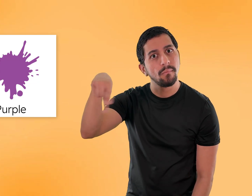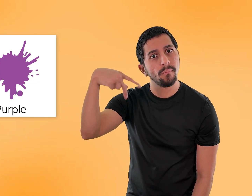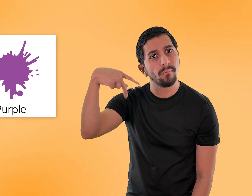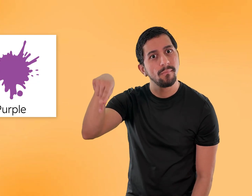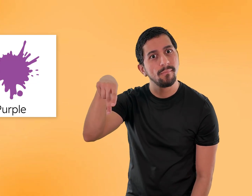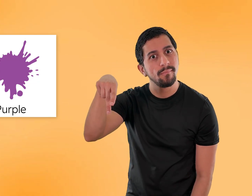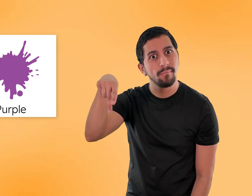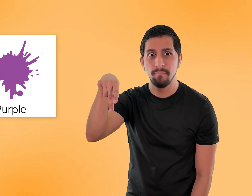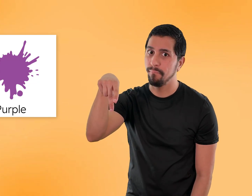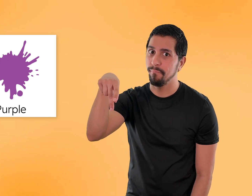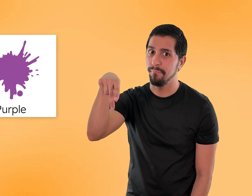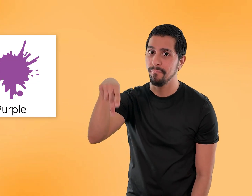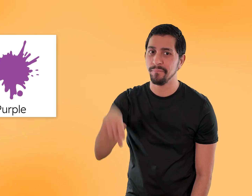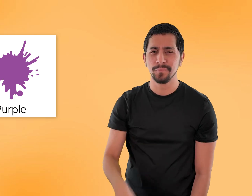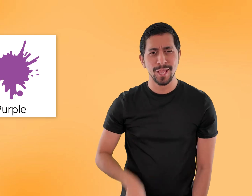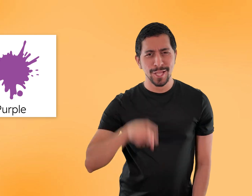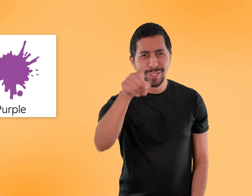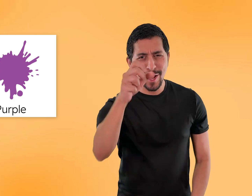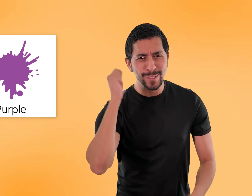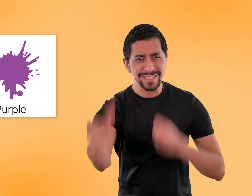Purple. You sign it.